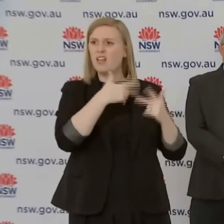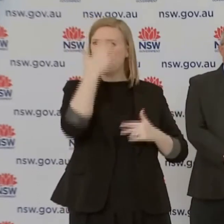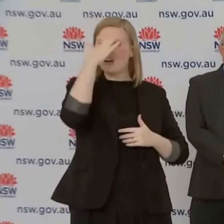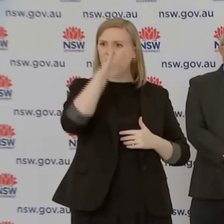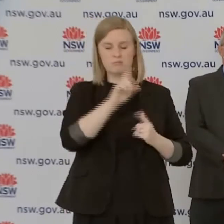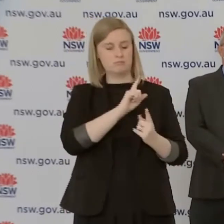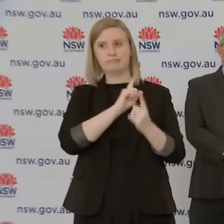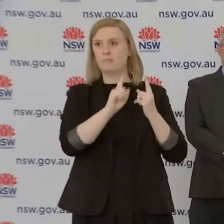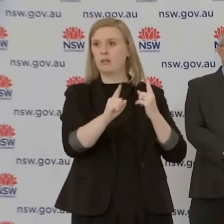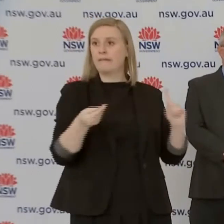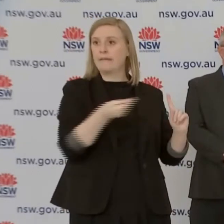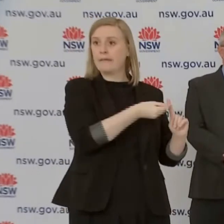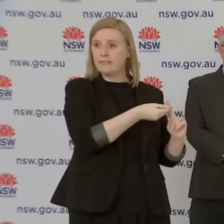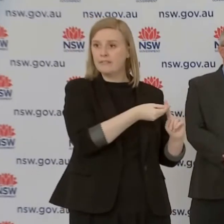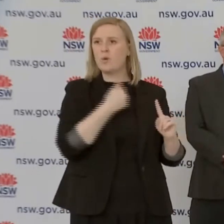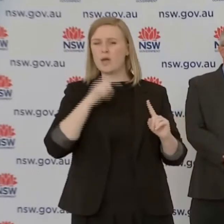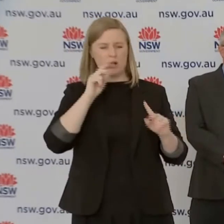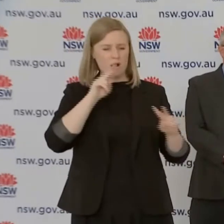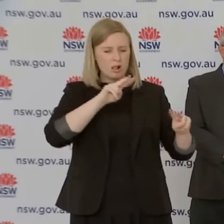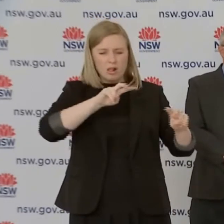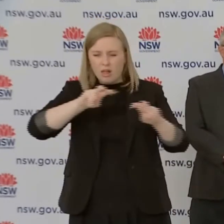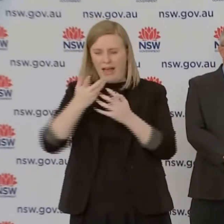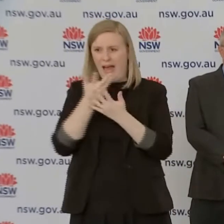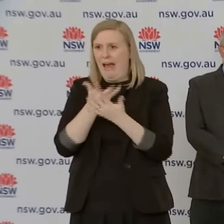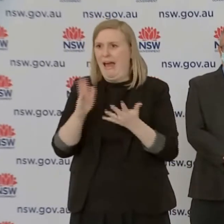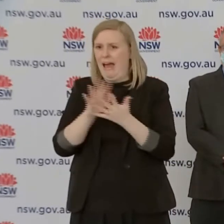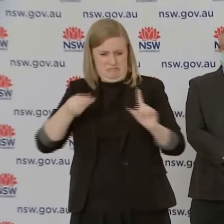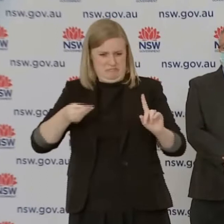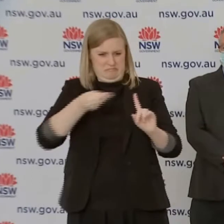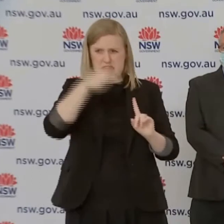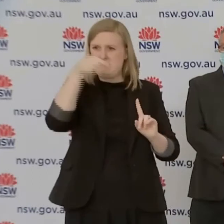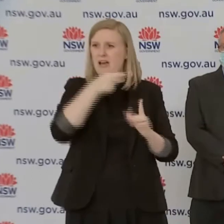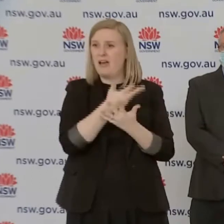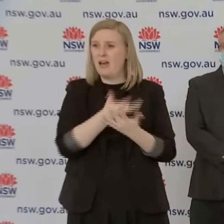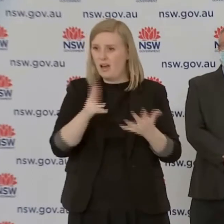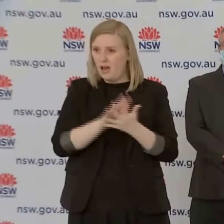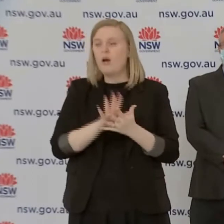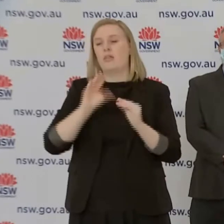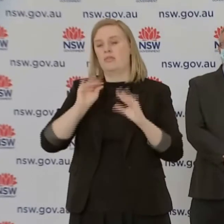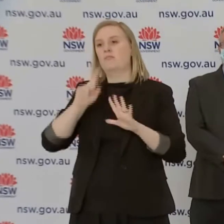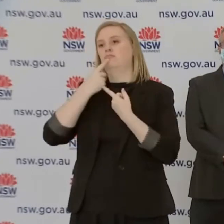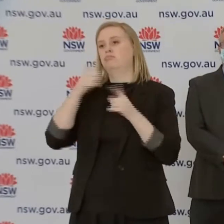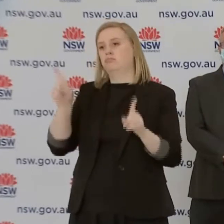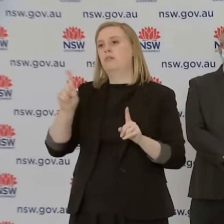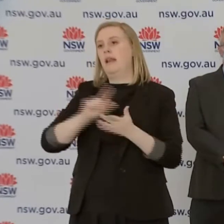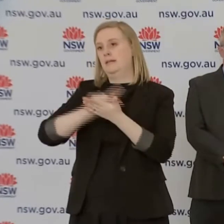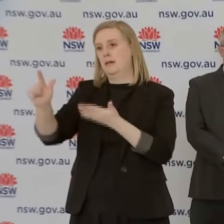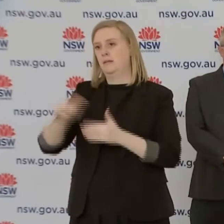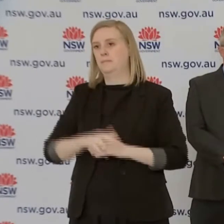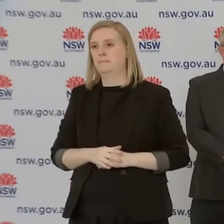premise, and we'll make those decisions after that. Also wanted to just highlight and give a big call out for